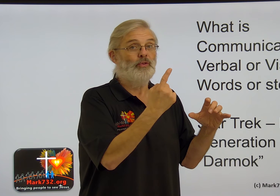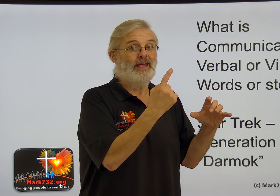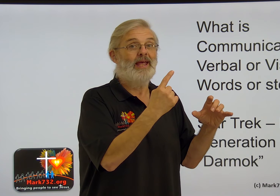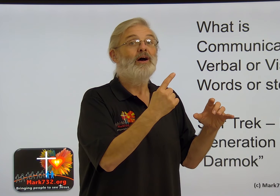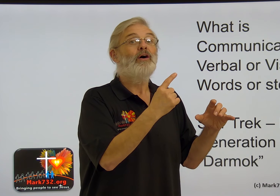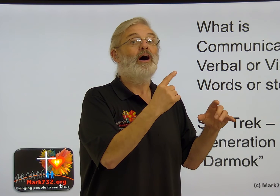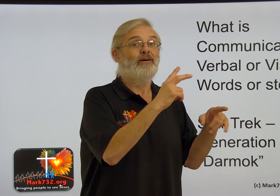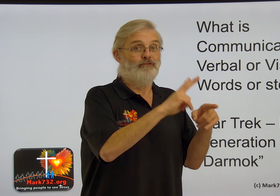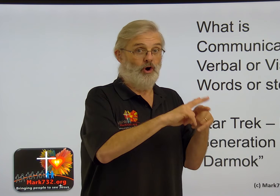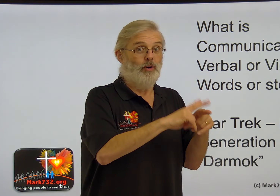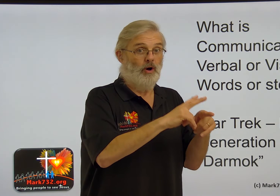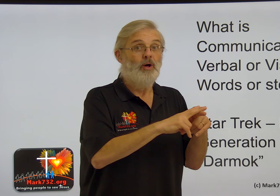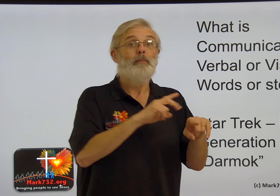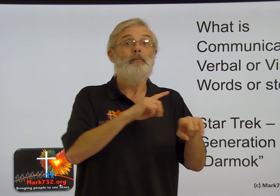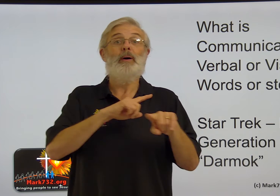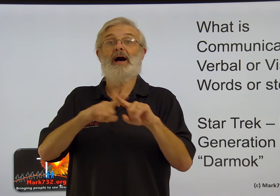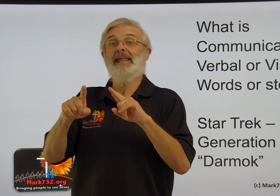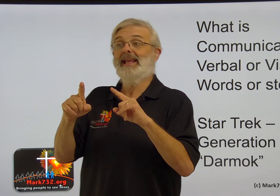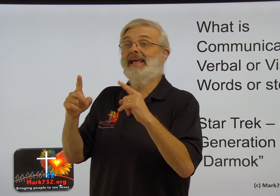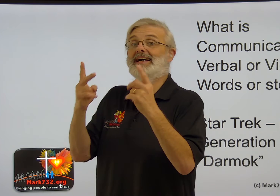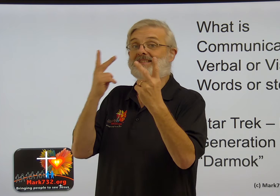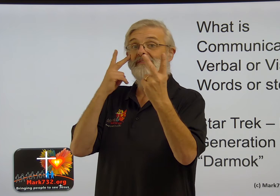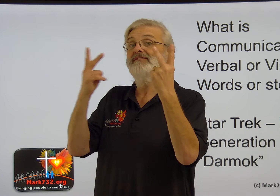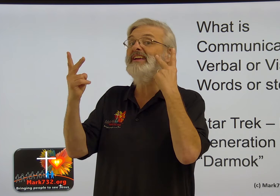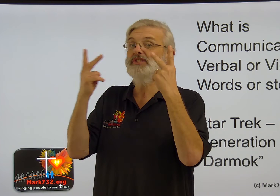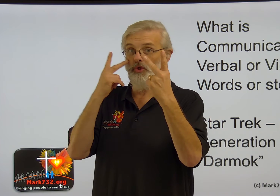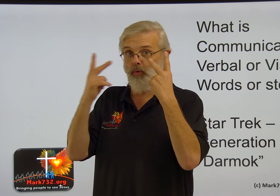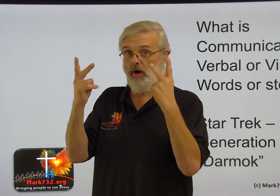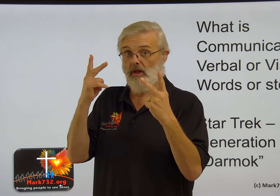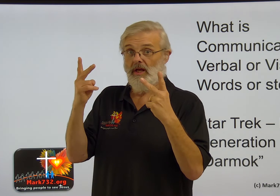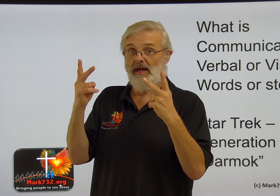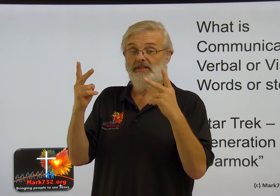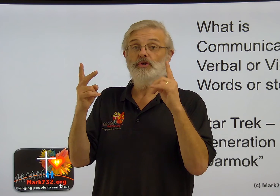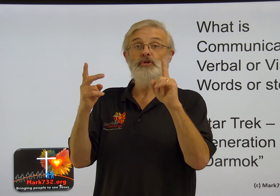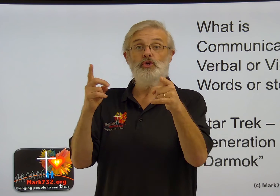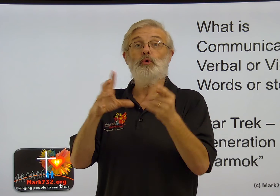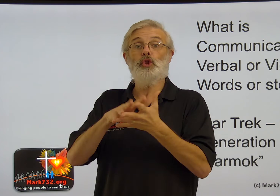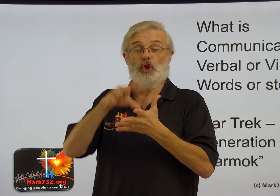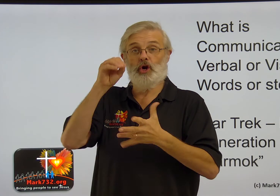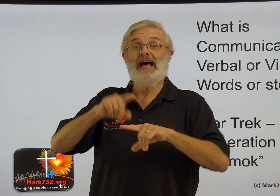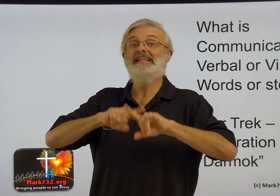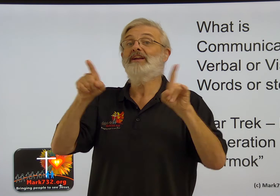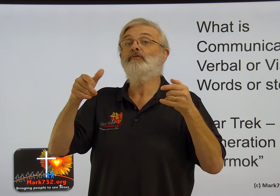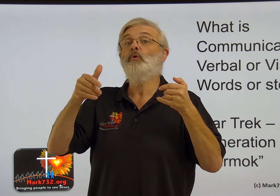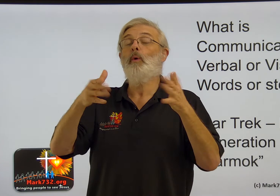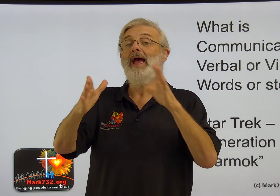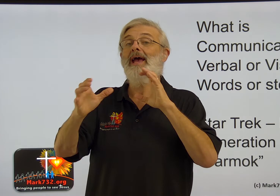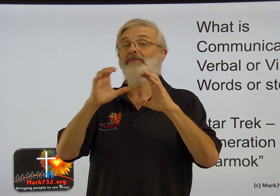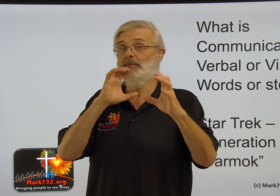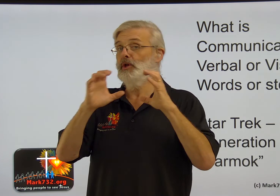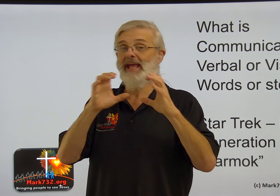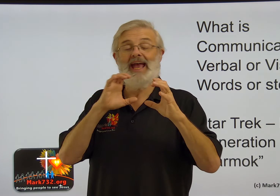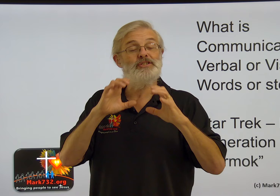only verbal, but it is visual. And so you will learn a different way of communication